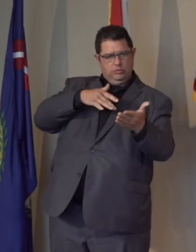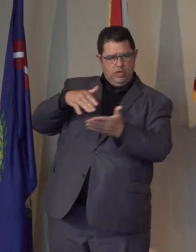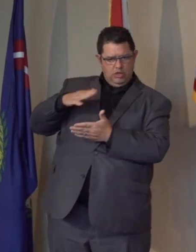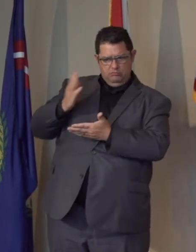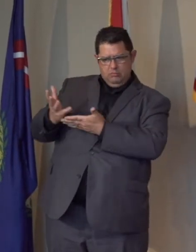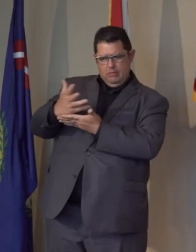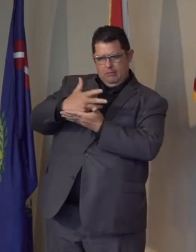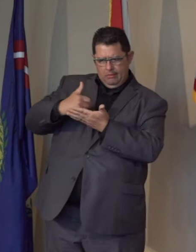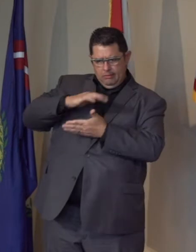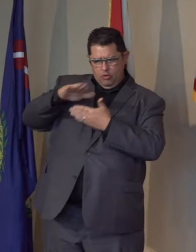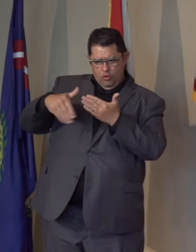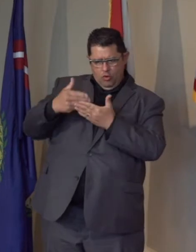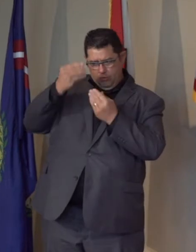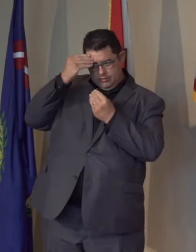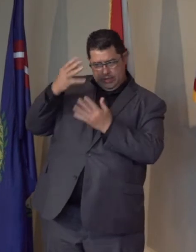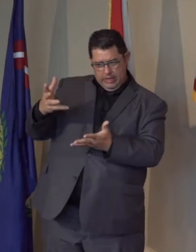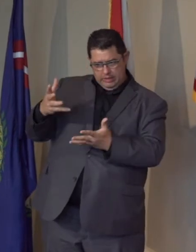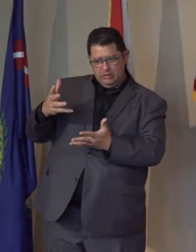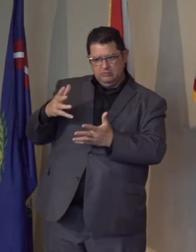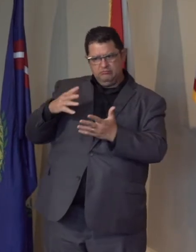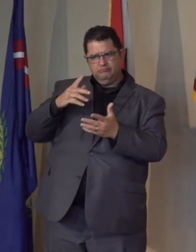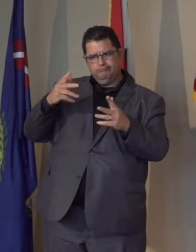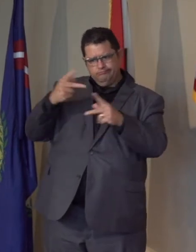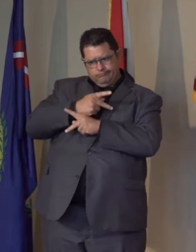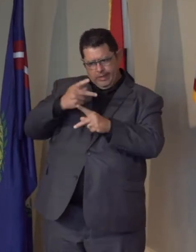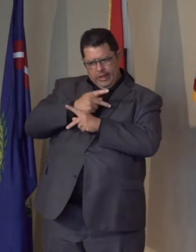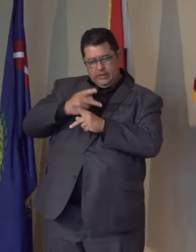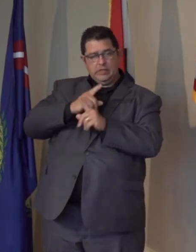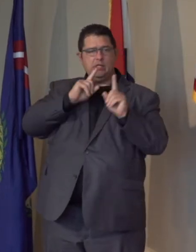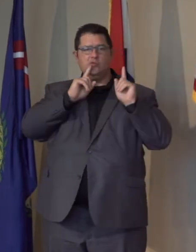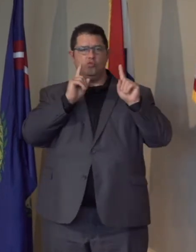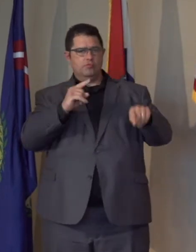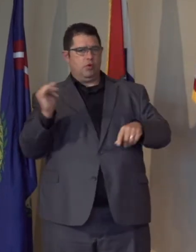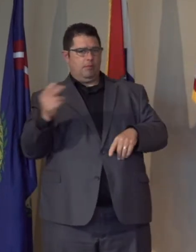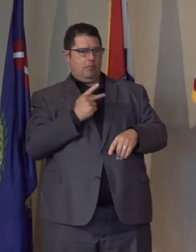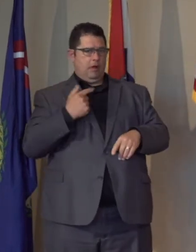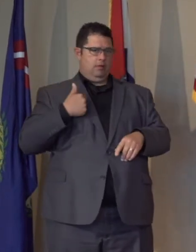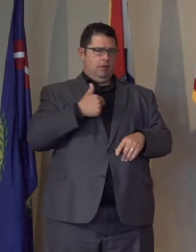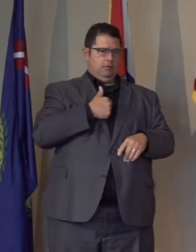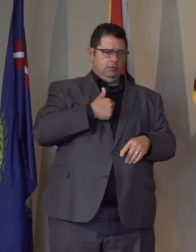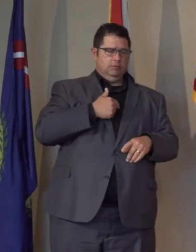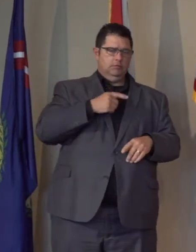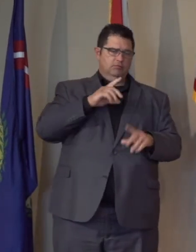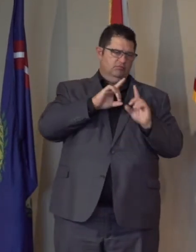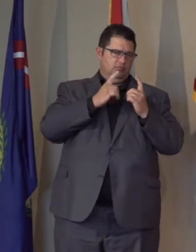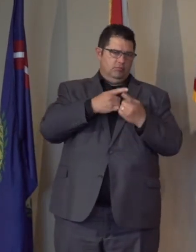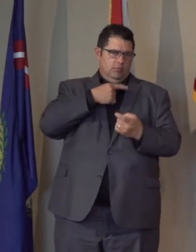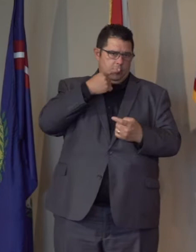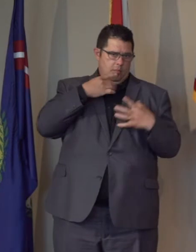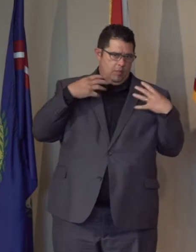and they'll be analyzing the data and then reporting back to our County Department of Public Health.